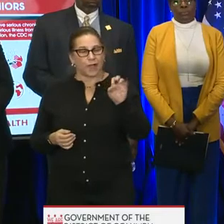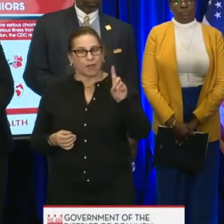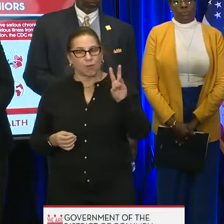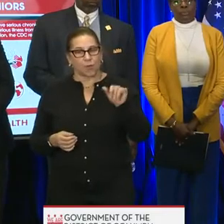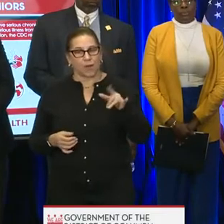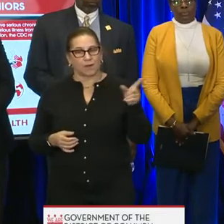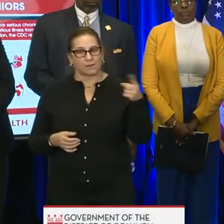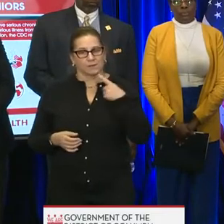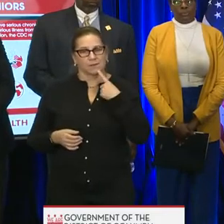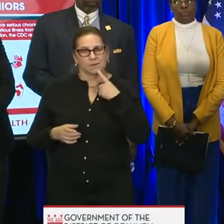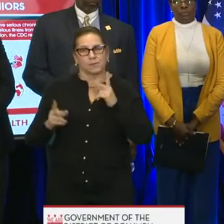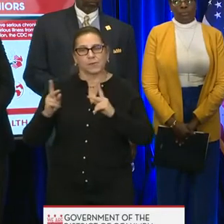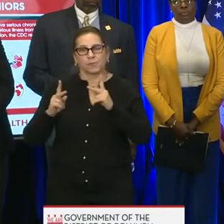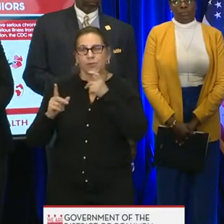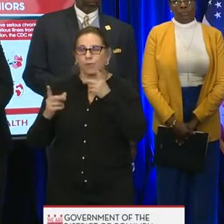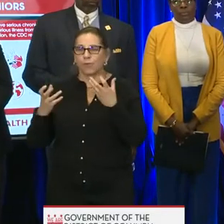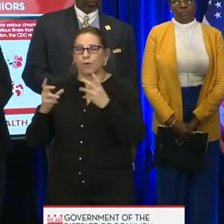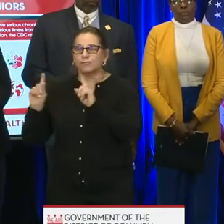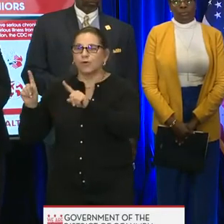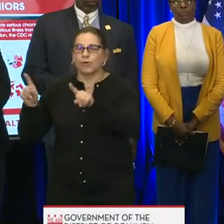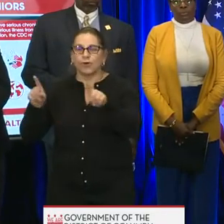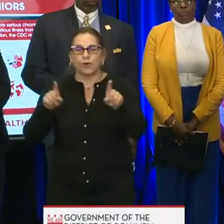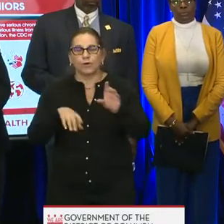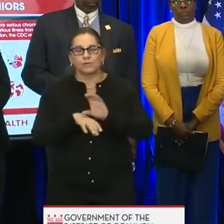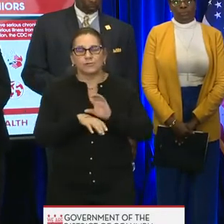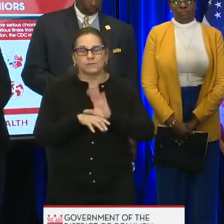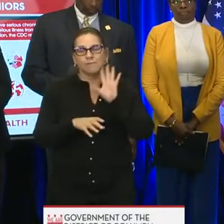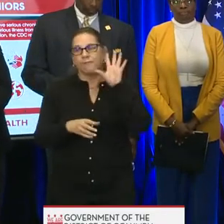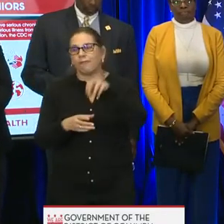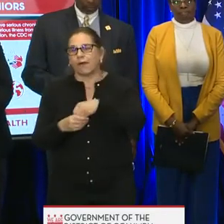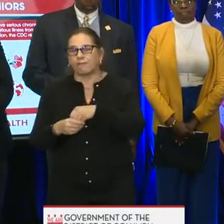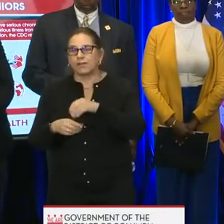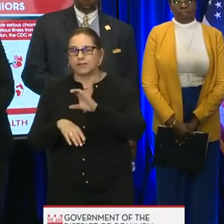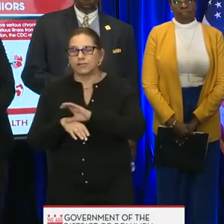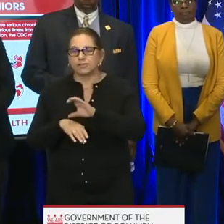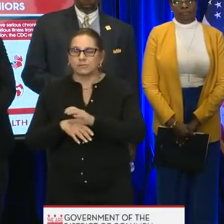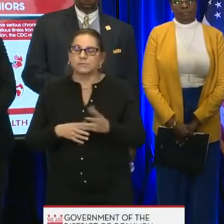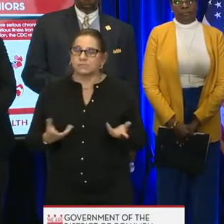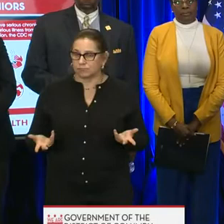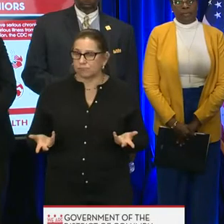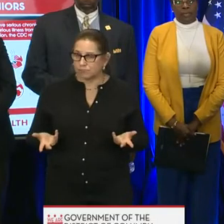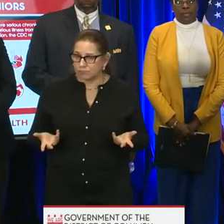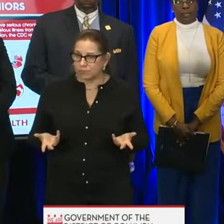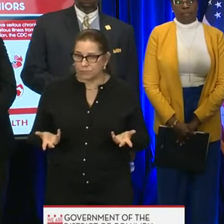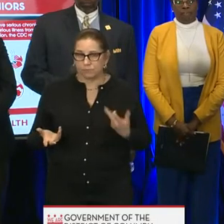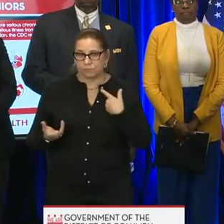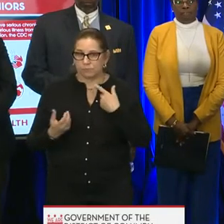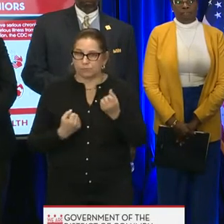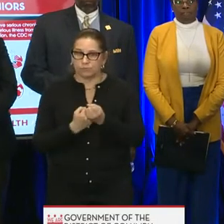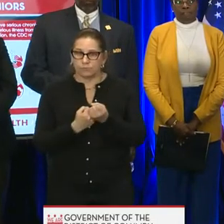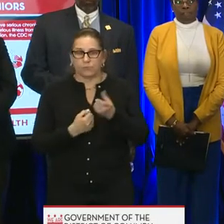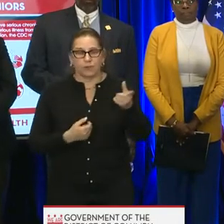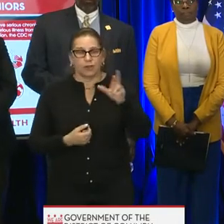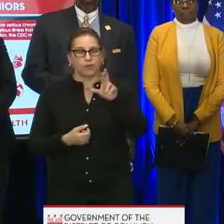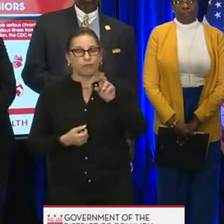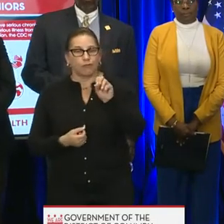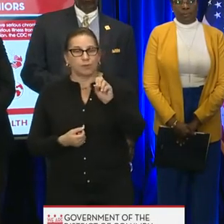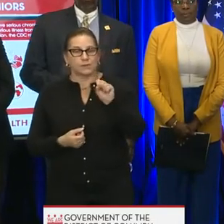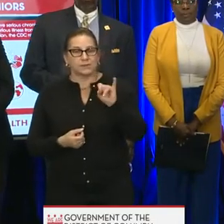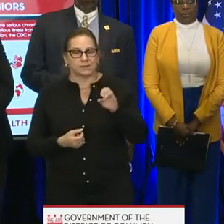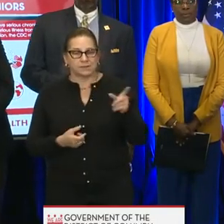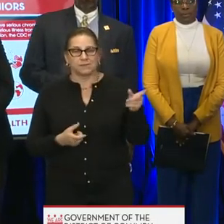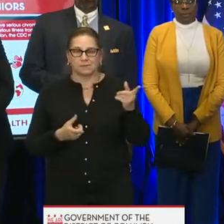continue to be active with them. So thank you, Rosie, for making your service available. Okay, so with that, we will